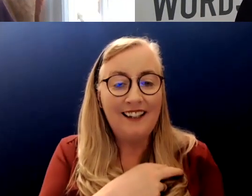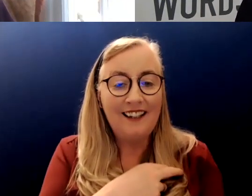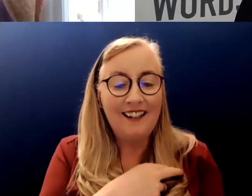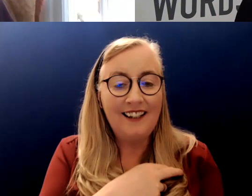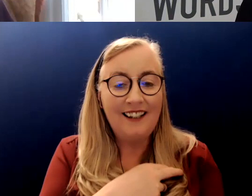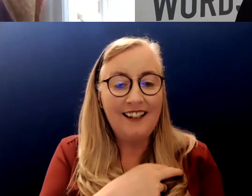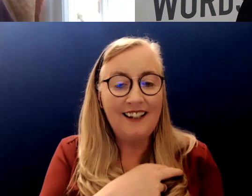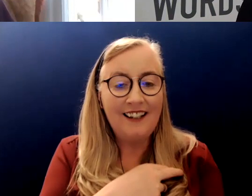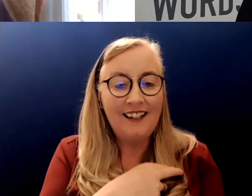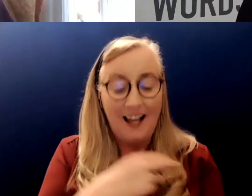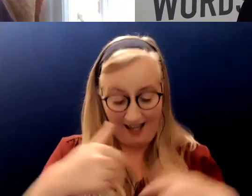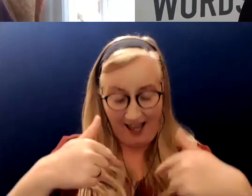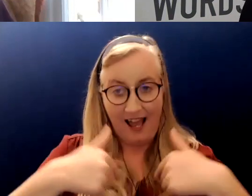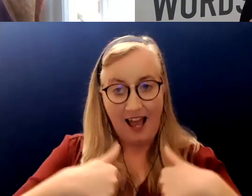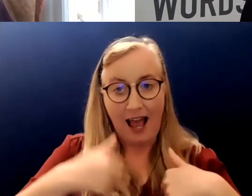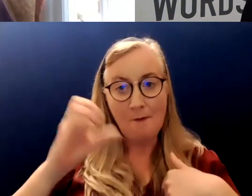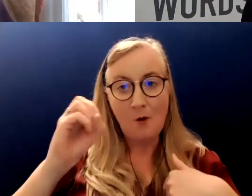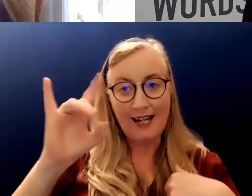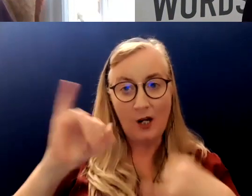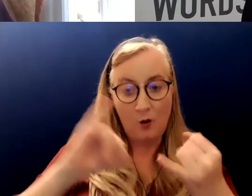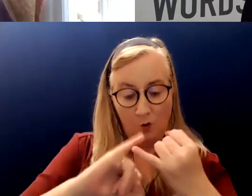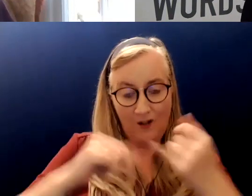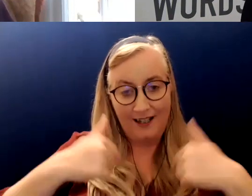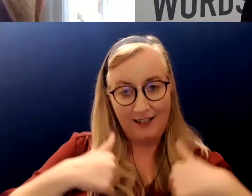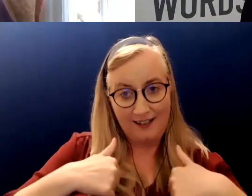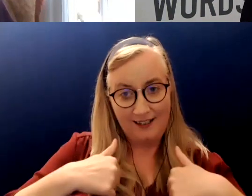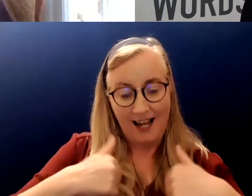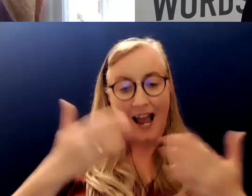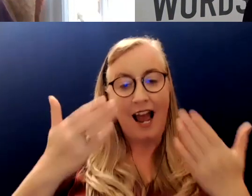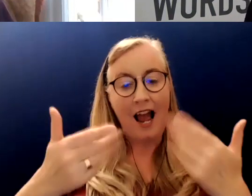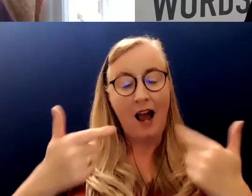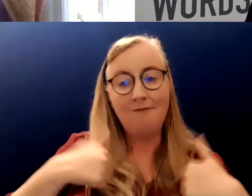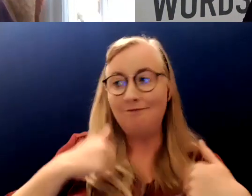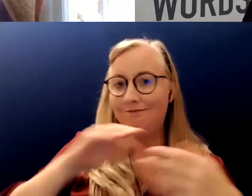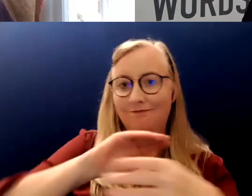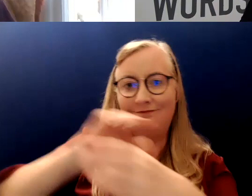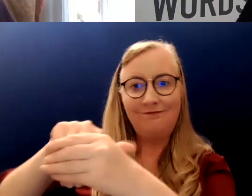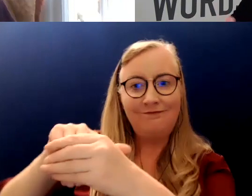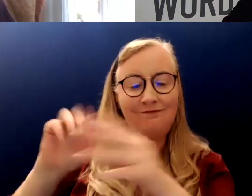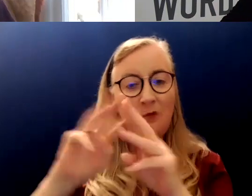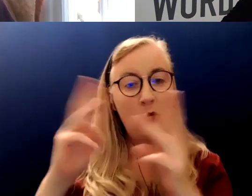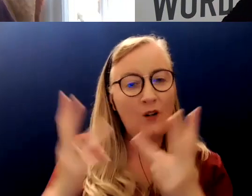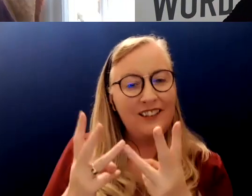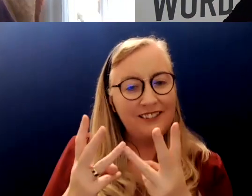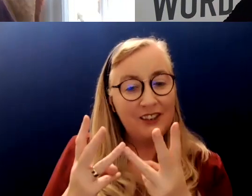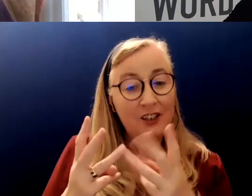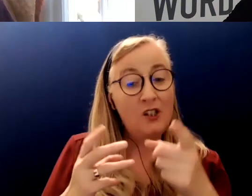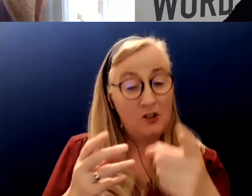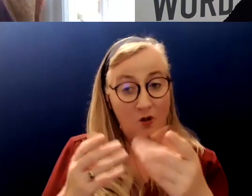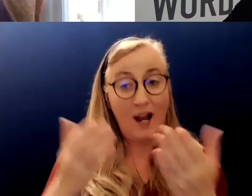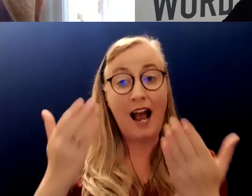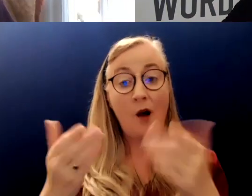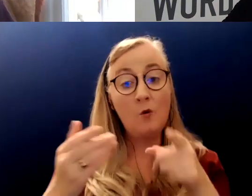being okay with who you are and how you show up in the world. And I think it's as much about how you show up in the